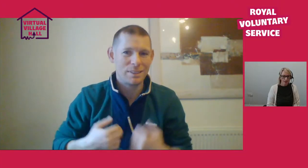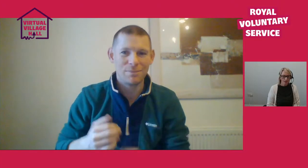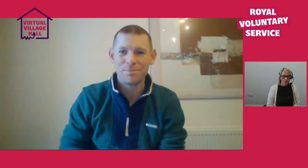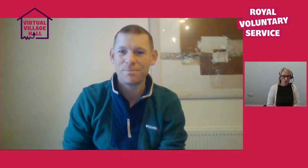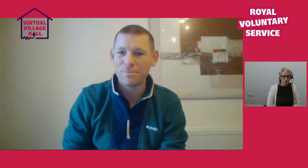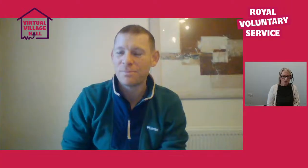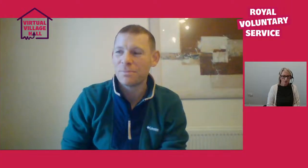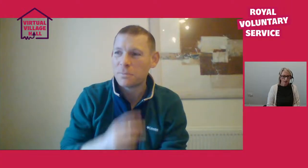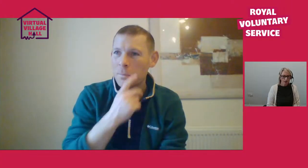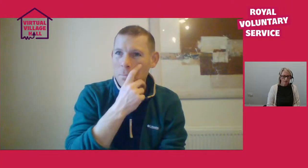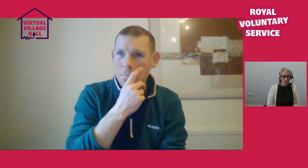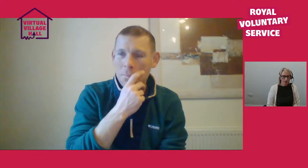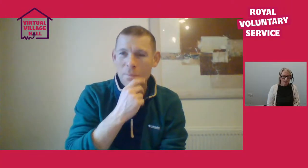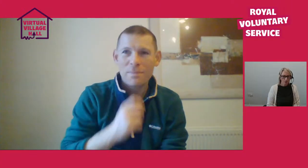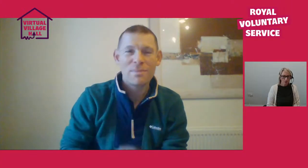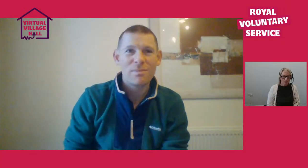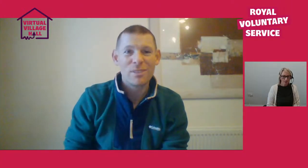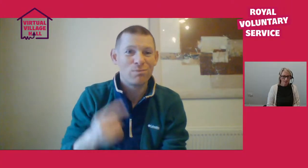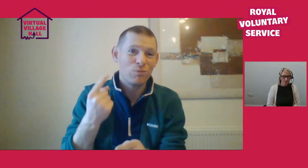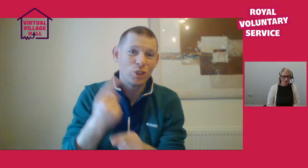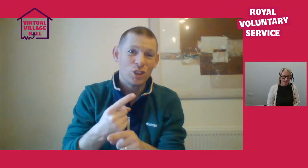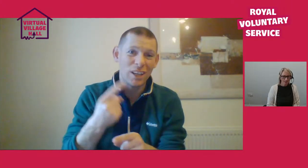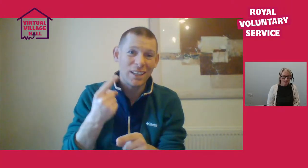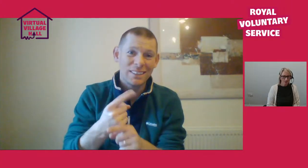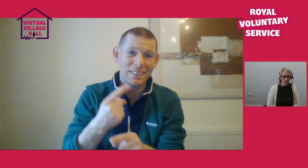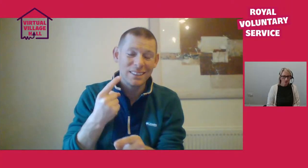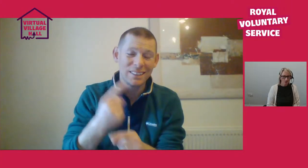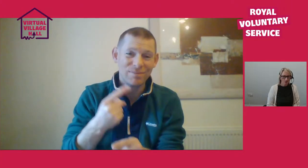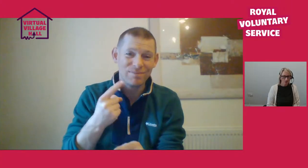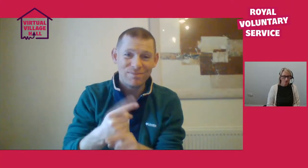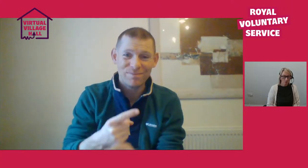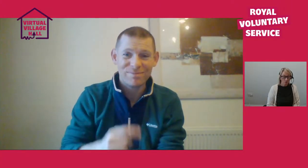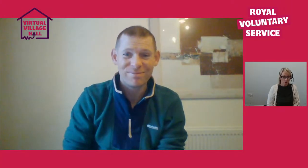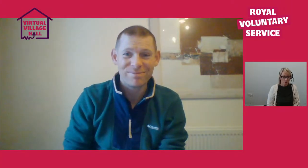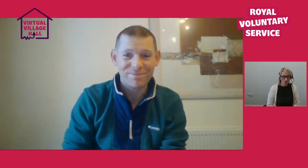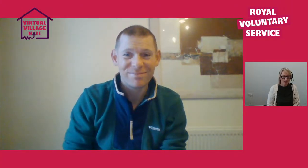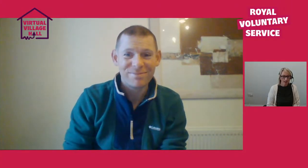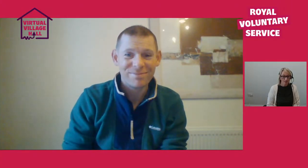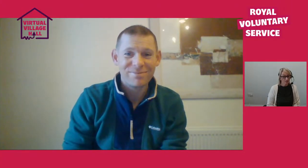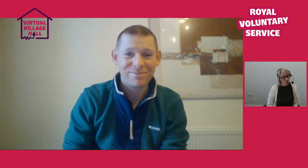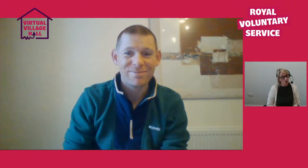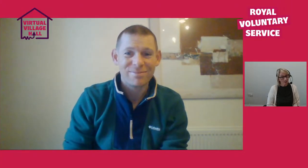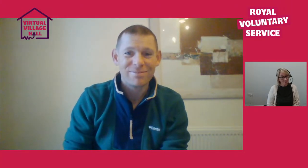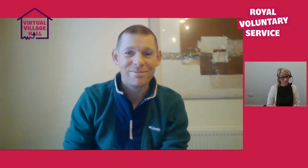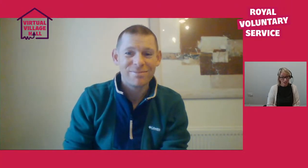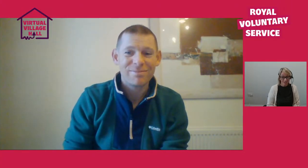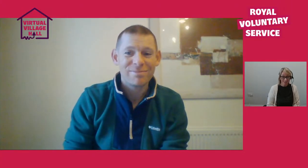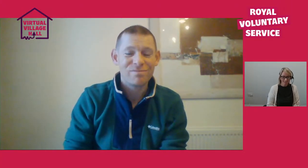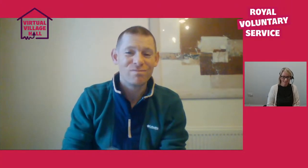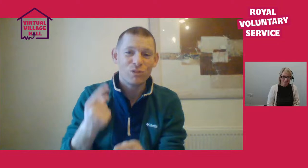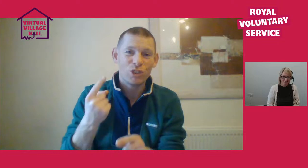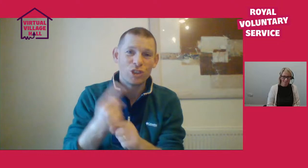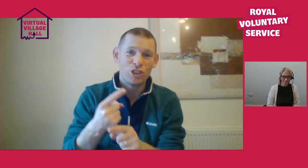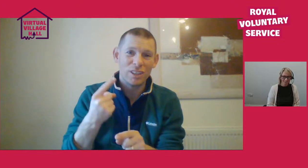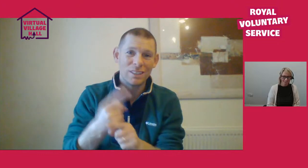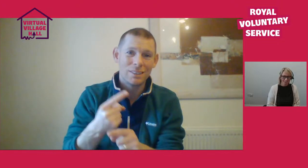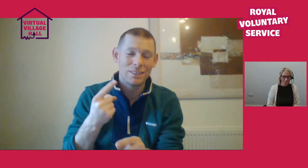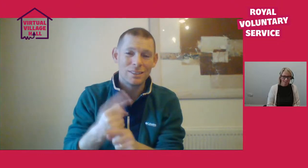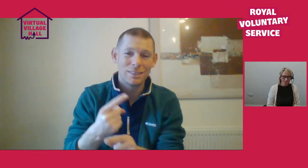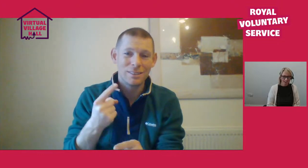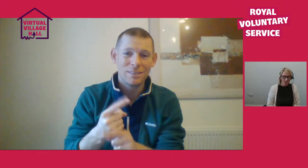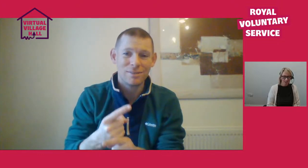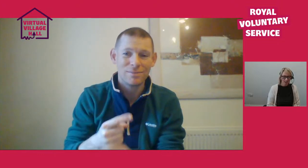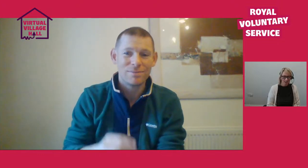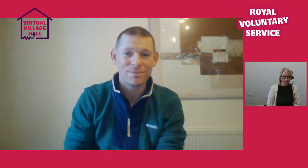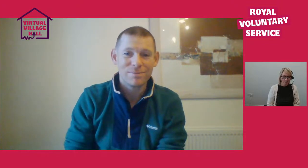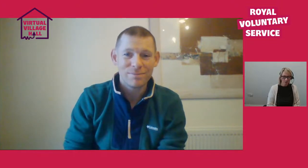So my 2 main hobbies are those, and talking, chatting.